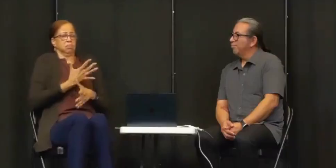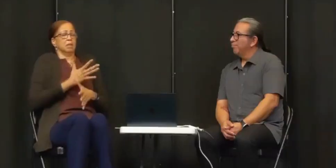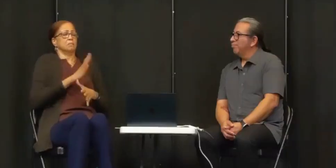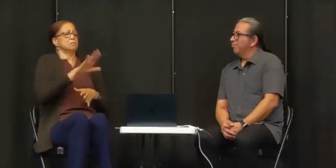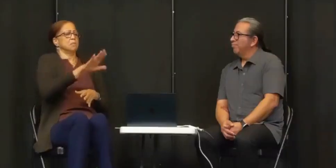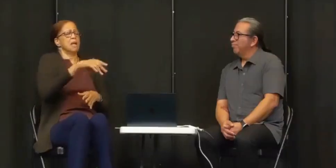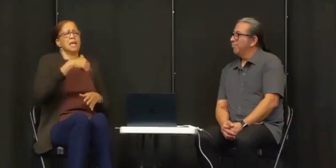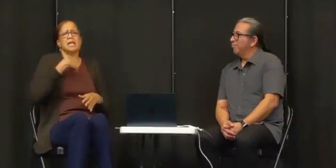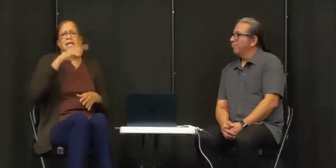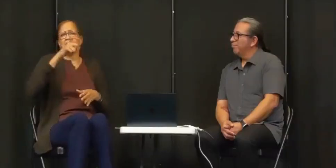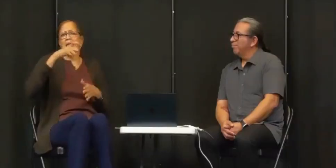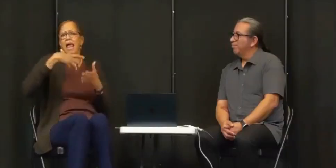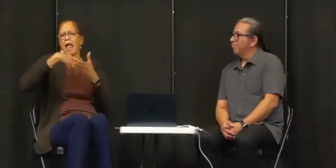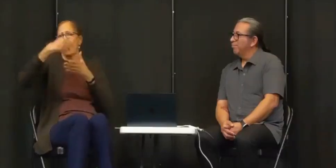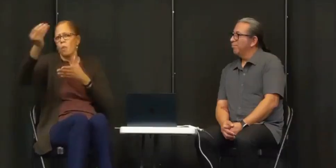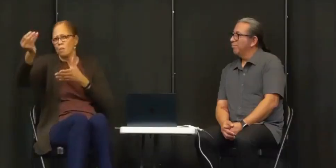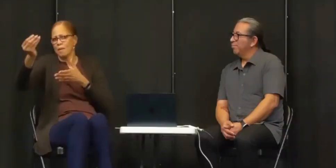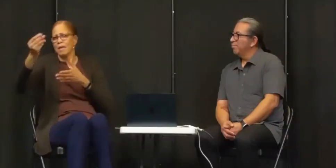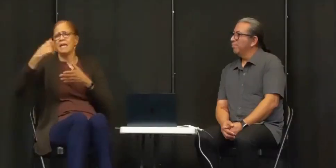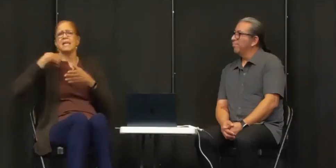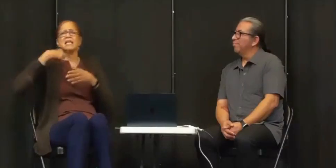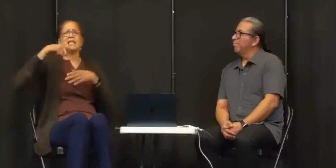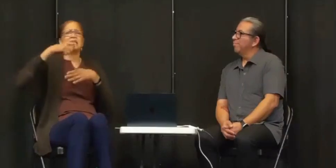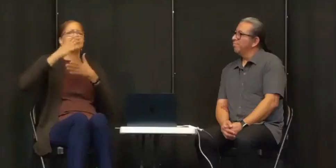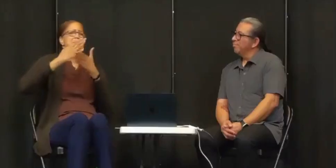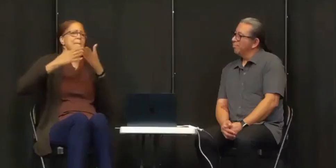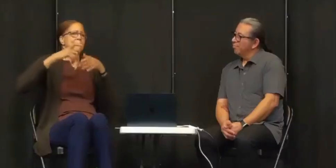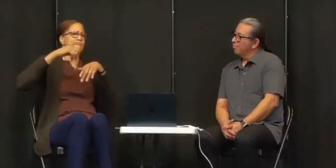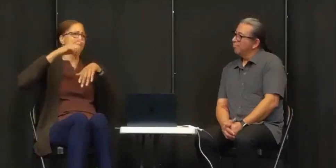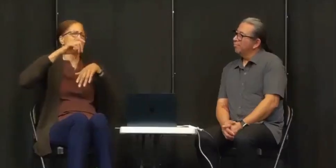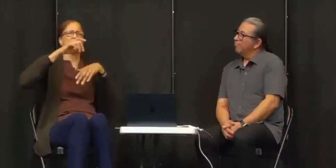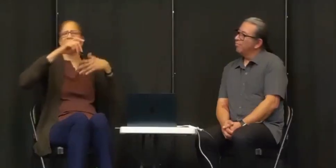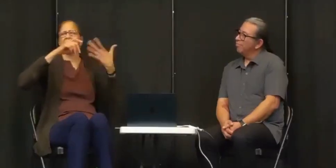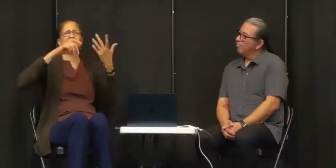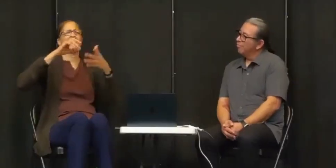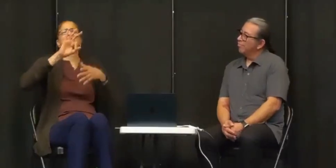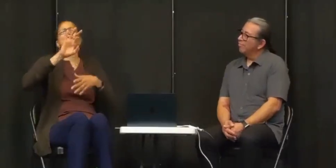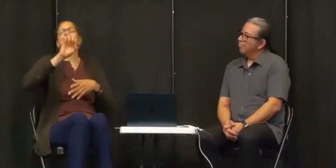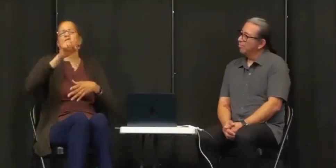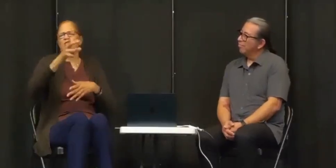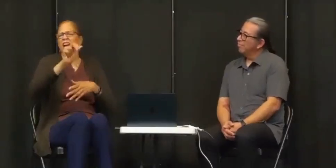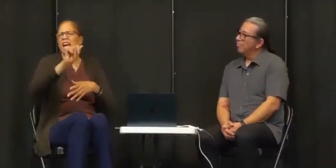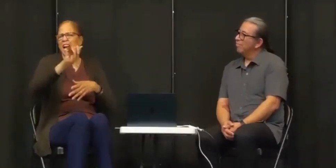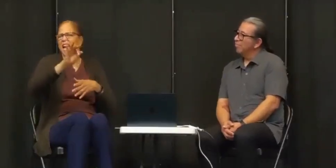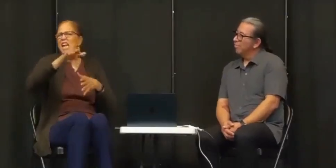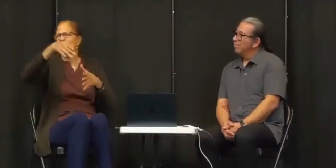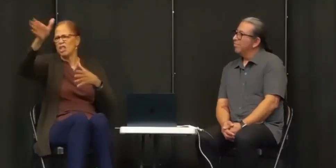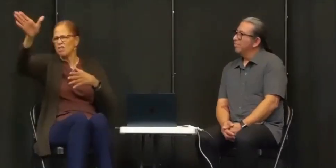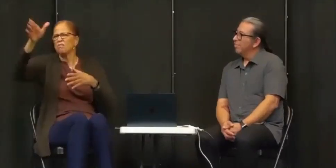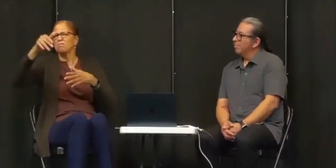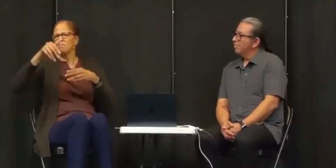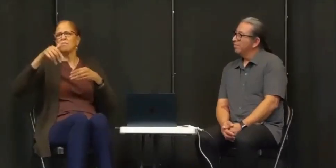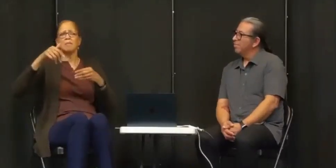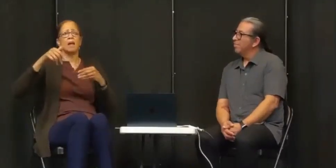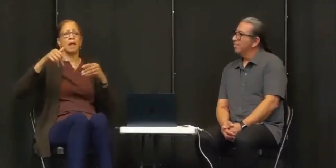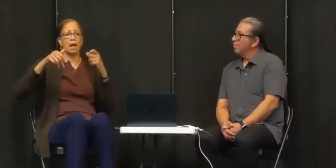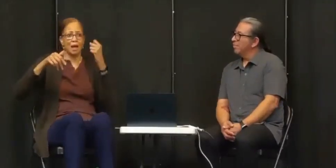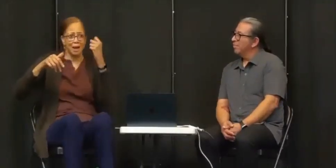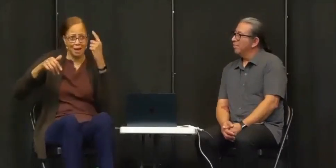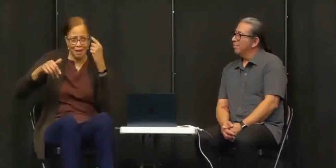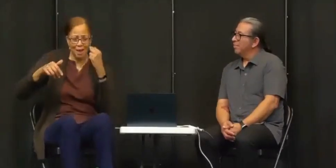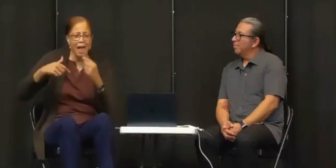this work, trying to understand what's going on. You can say, hey, I'm gonna step out and get some fresh